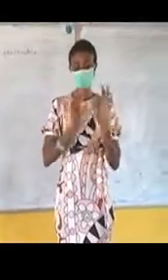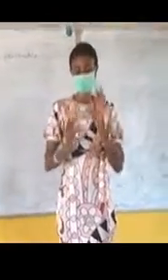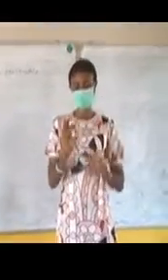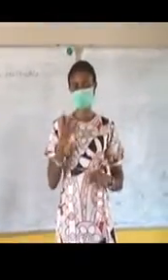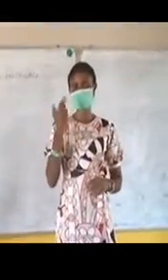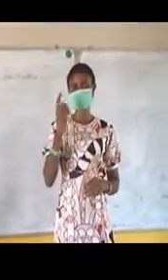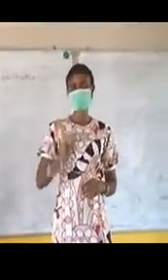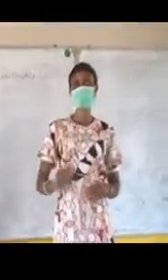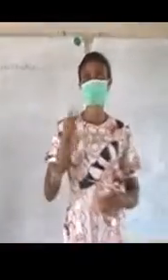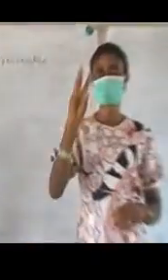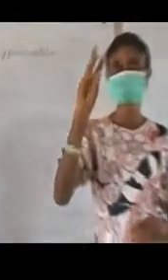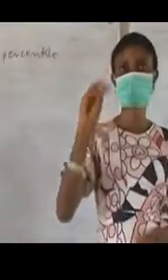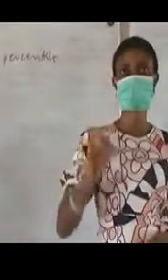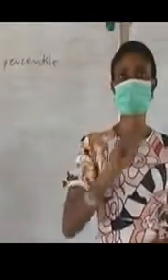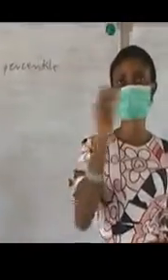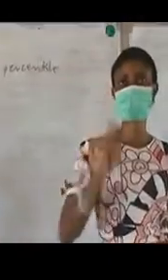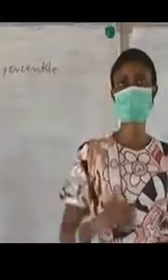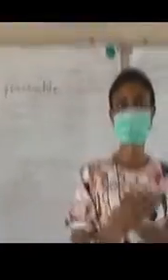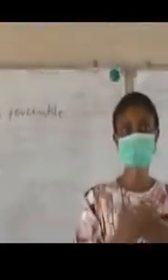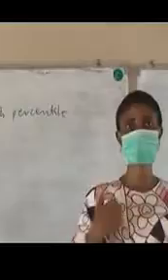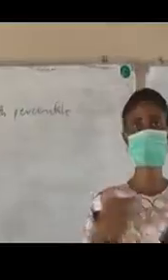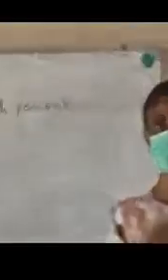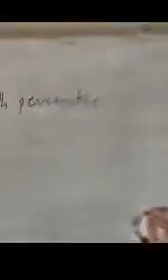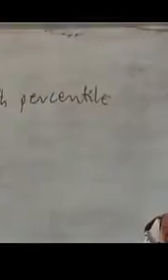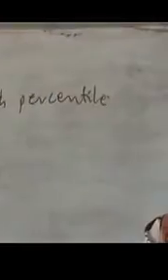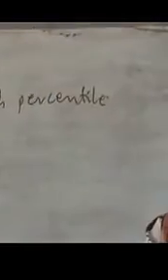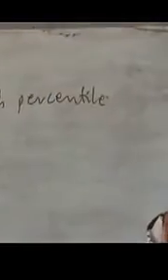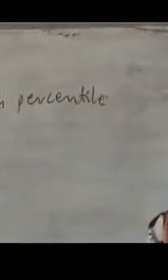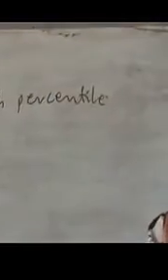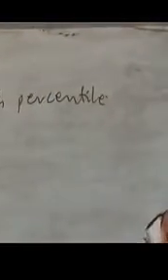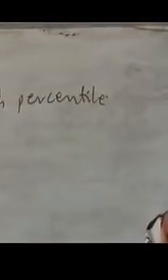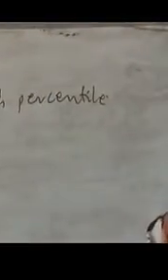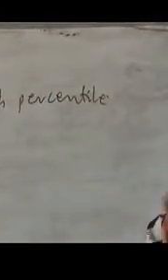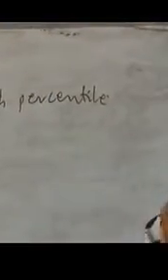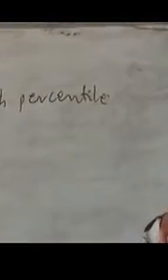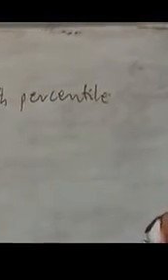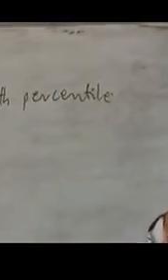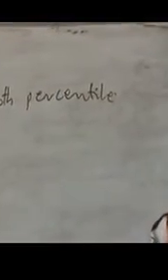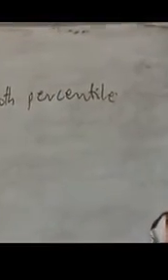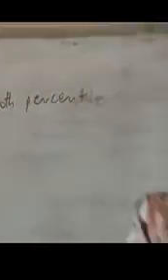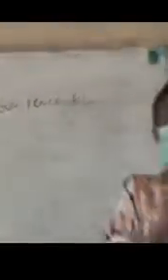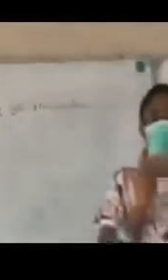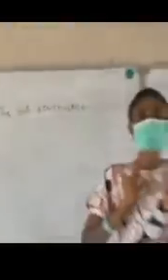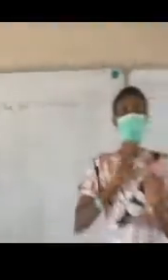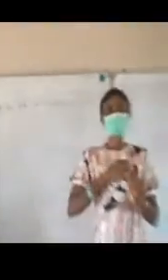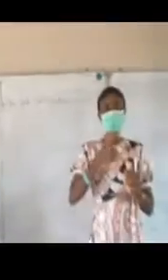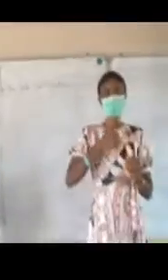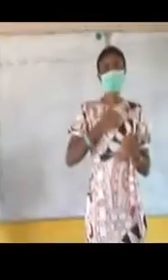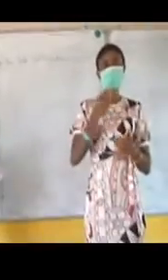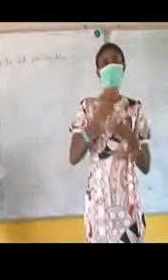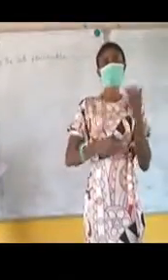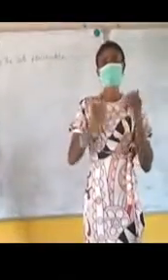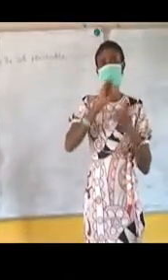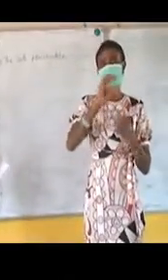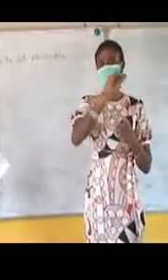60th percentile. Before we answer that, we have to ask ourselves, what is percentile?